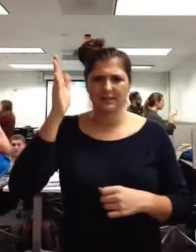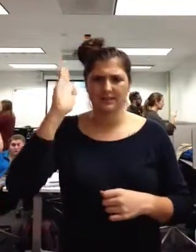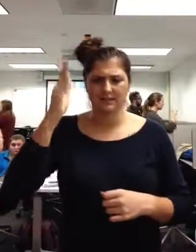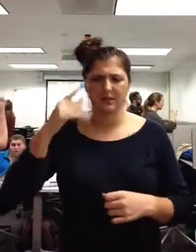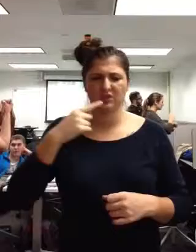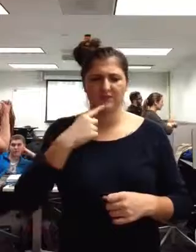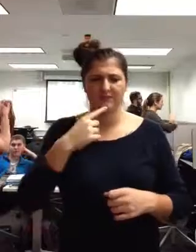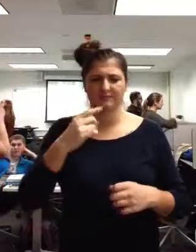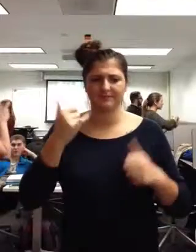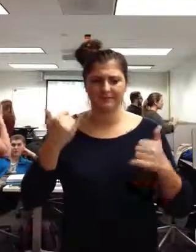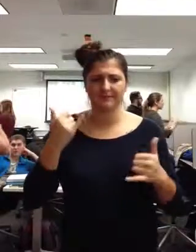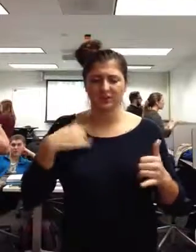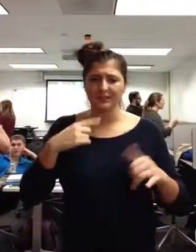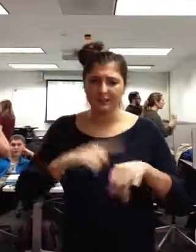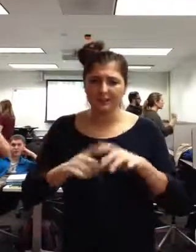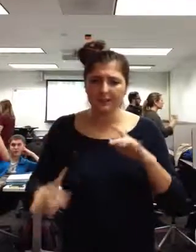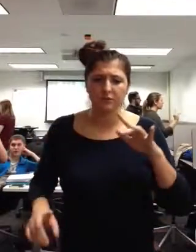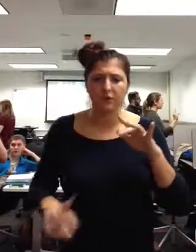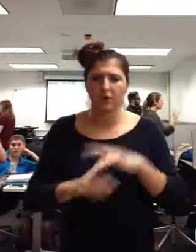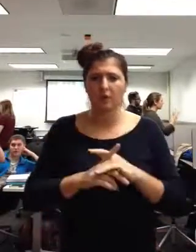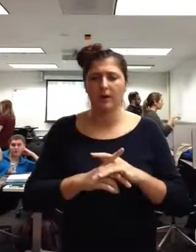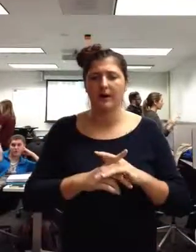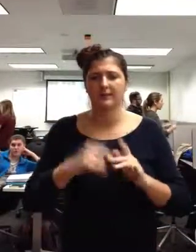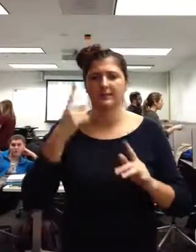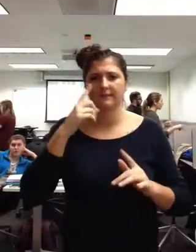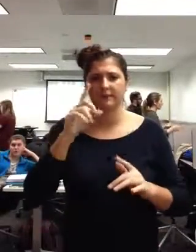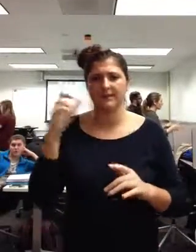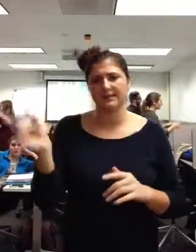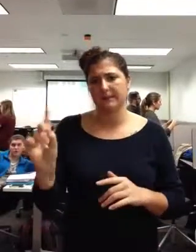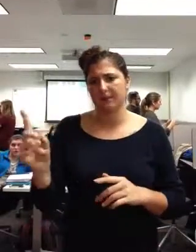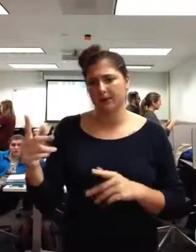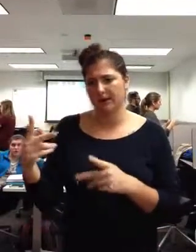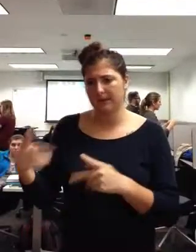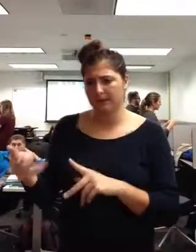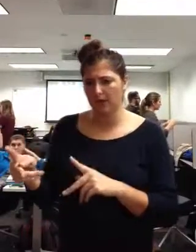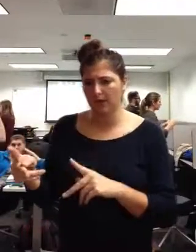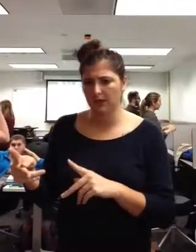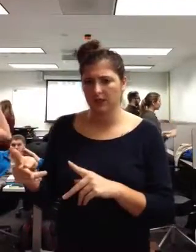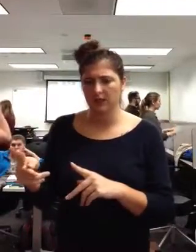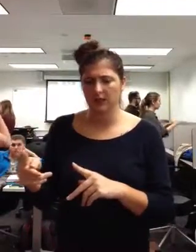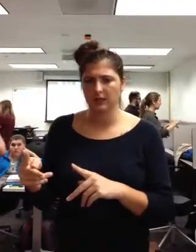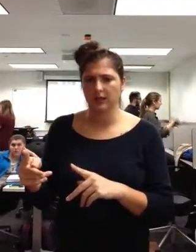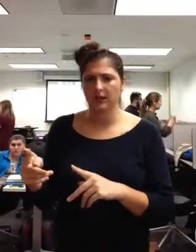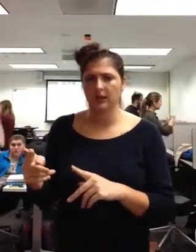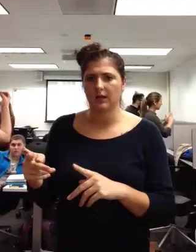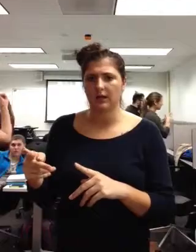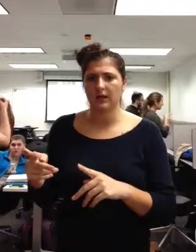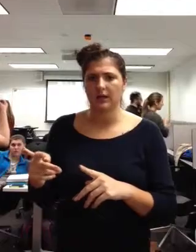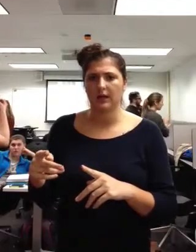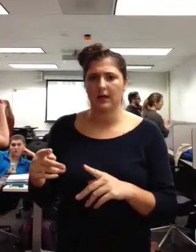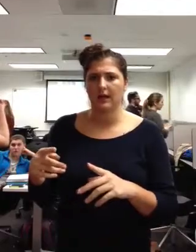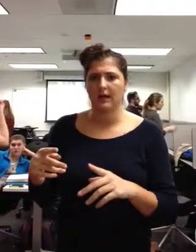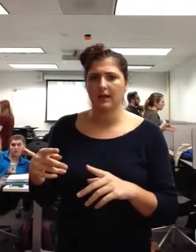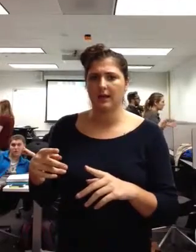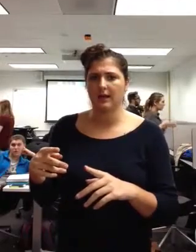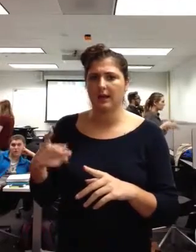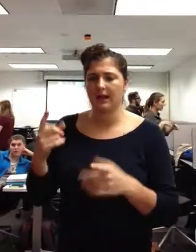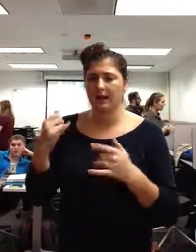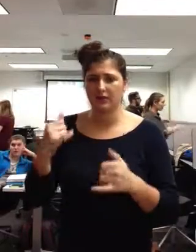Democratic Party to get out of the shadow of states' rights and walk forthrightly into the bright sunshine of human rights."